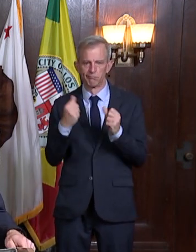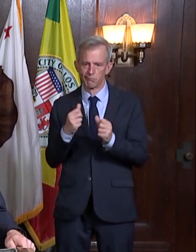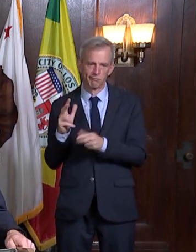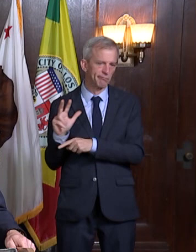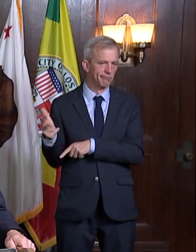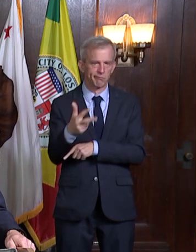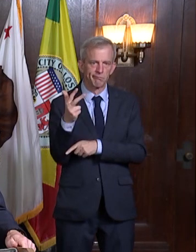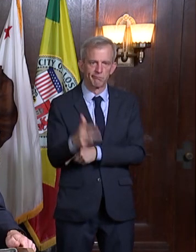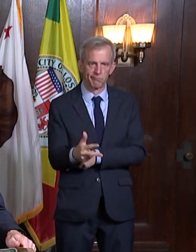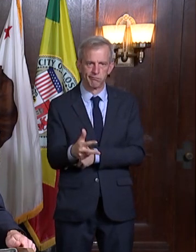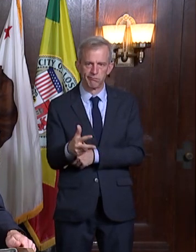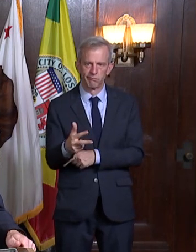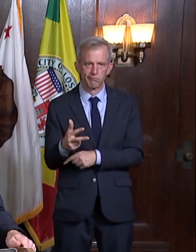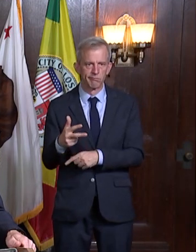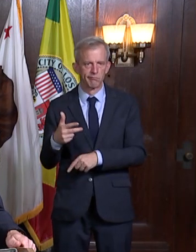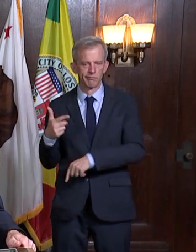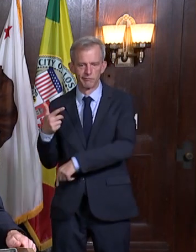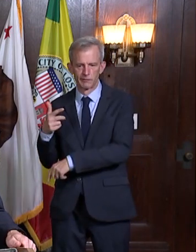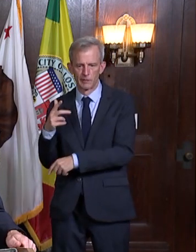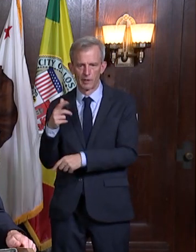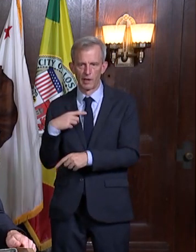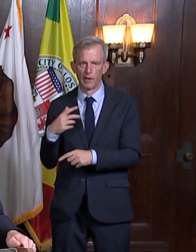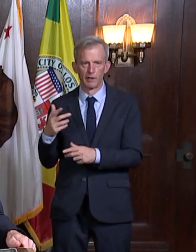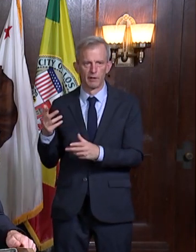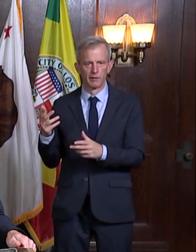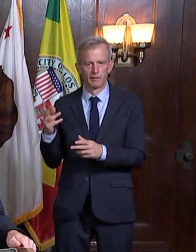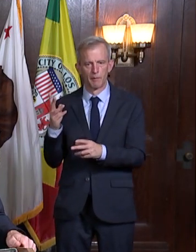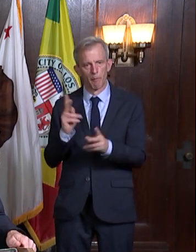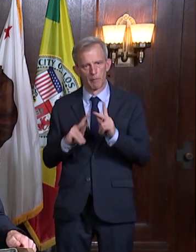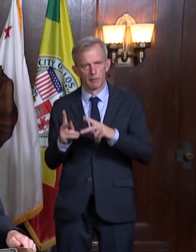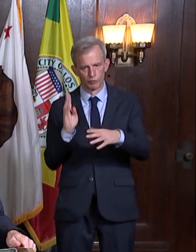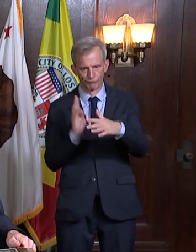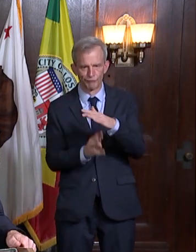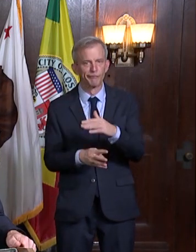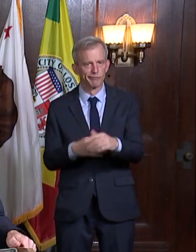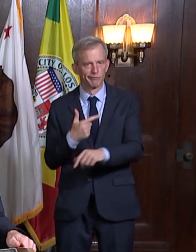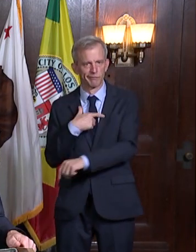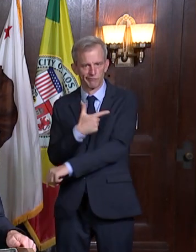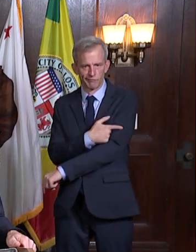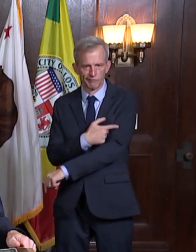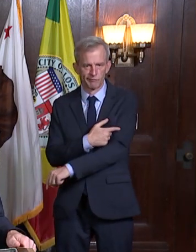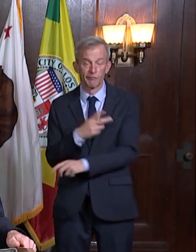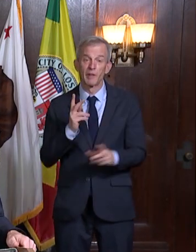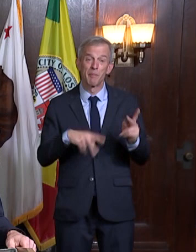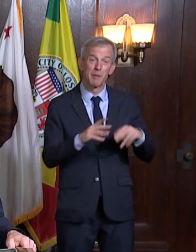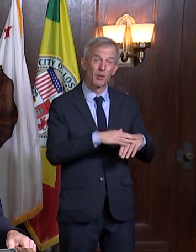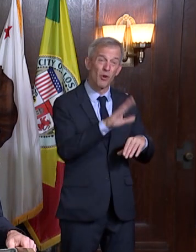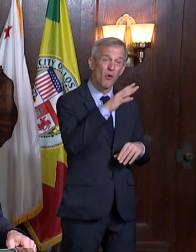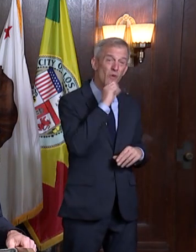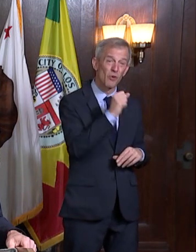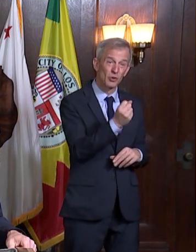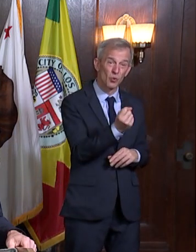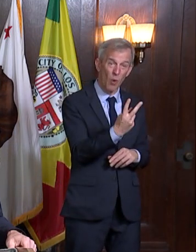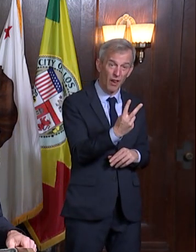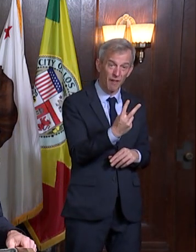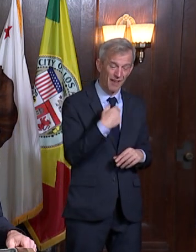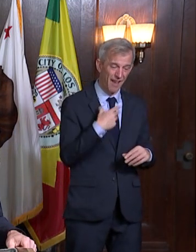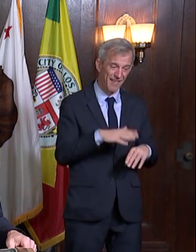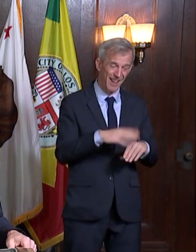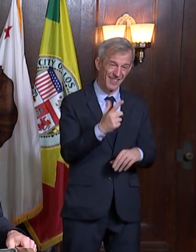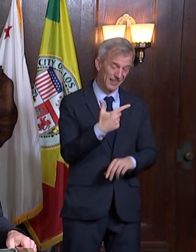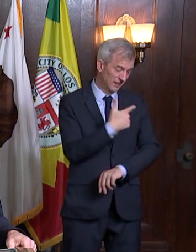clinic. And the rates of people over the age of 12 who have received at least one dose of the vaccine are very encouraging,